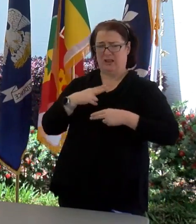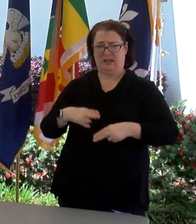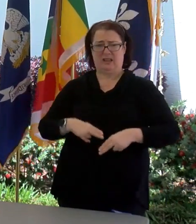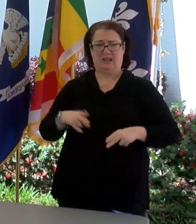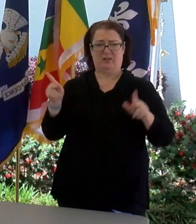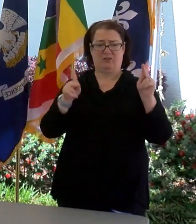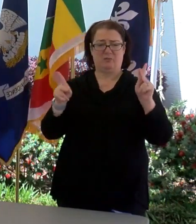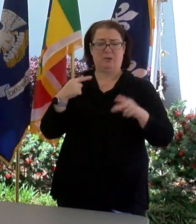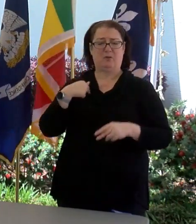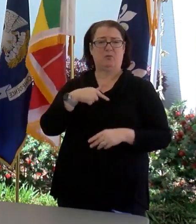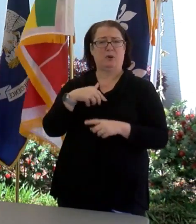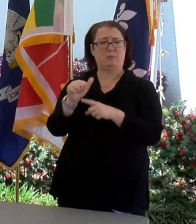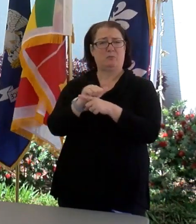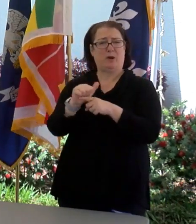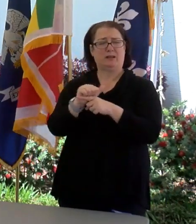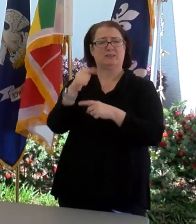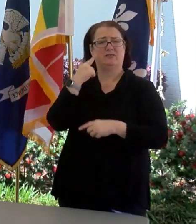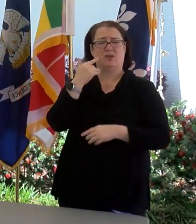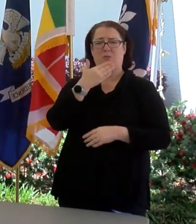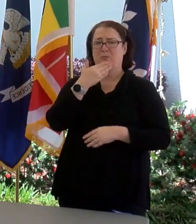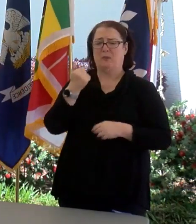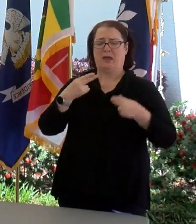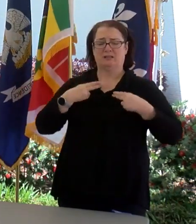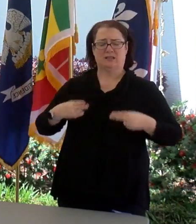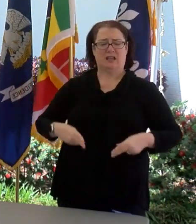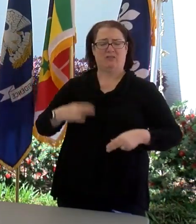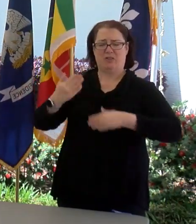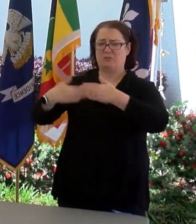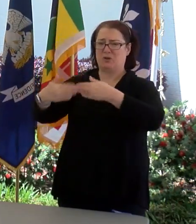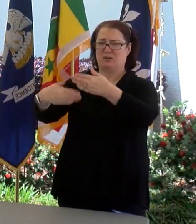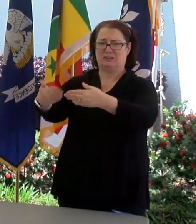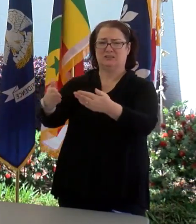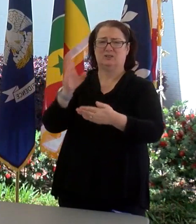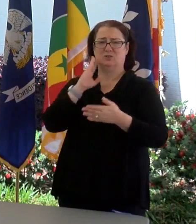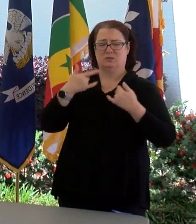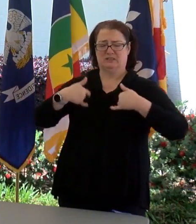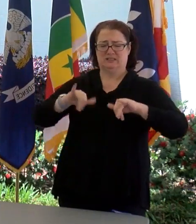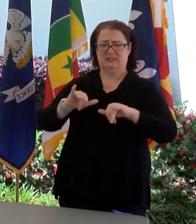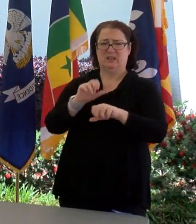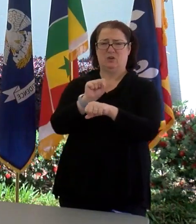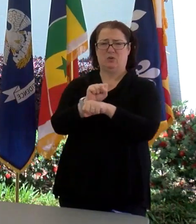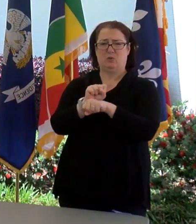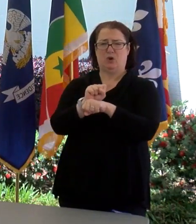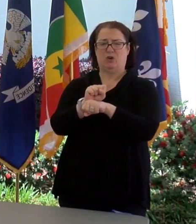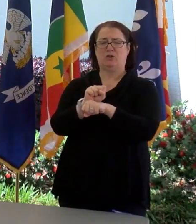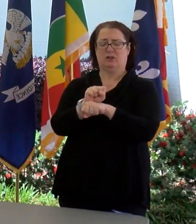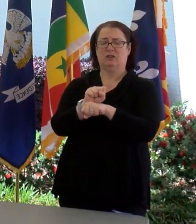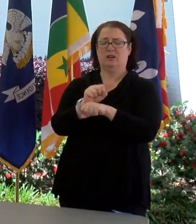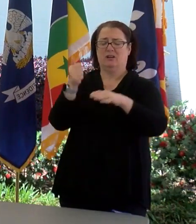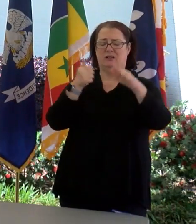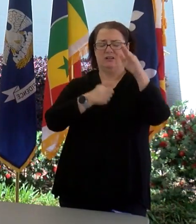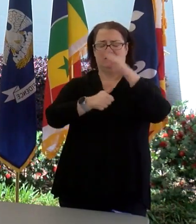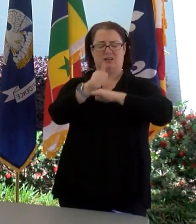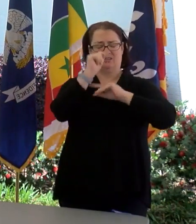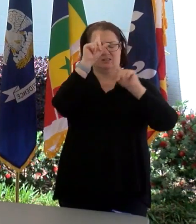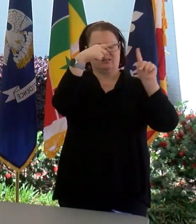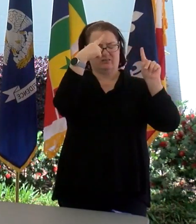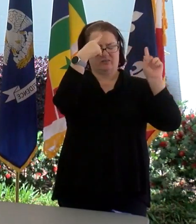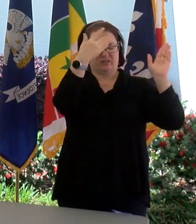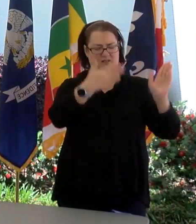practices and protocols going forward. We will continue to work within the legal framework provided under the governor's emergency